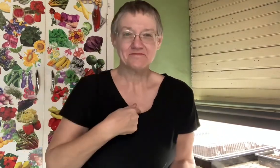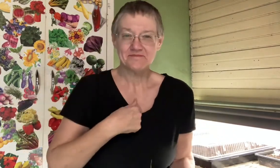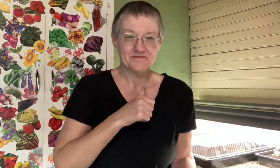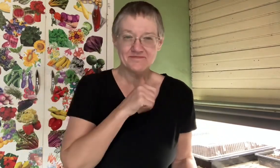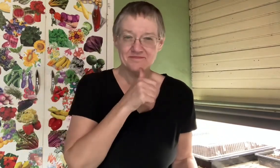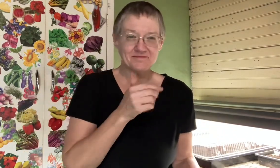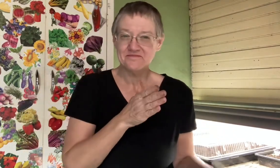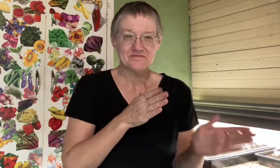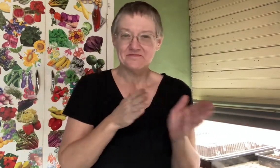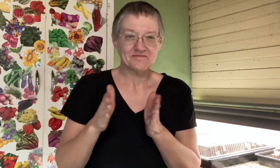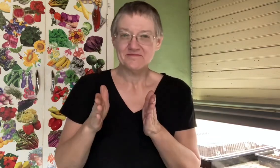but I'm not going to do that.